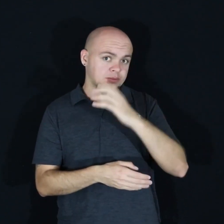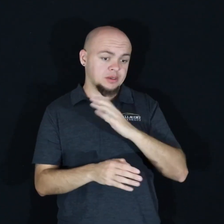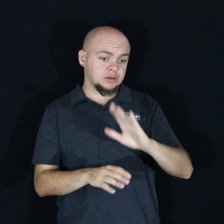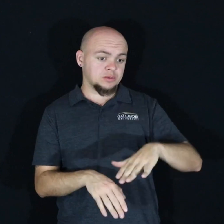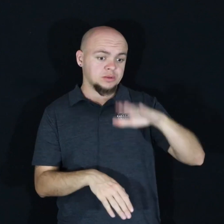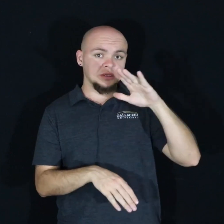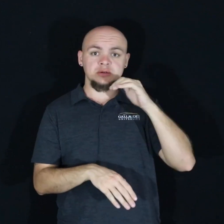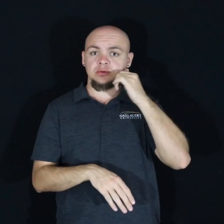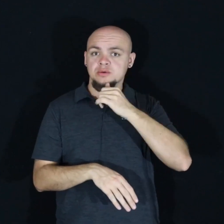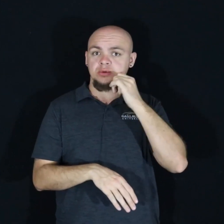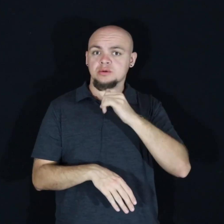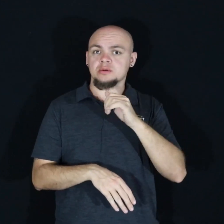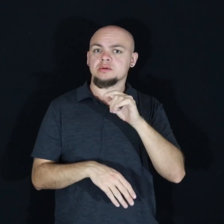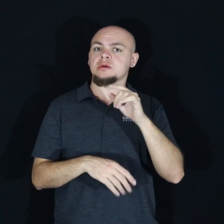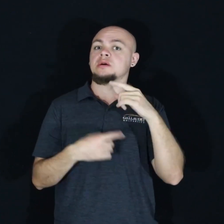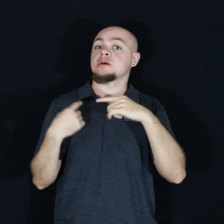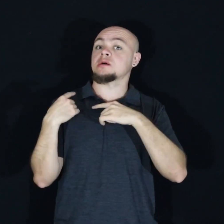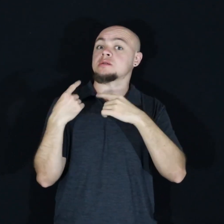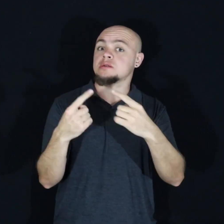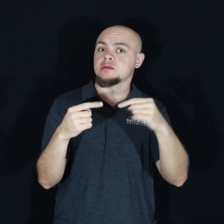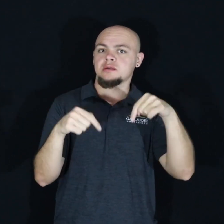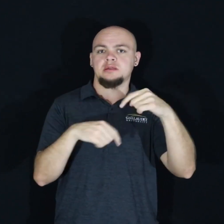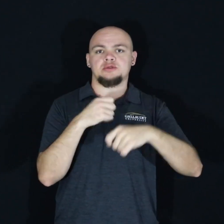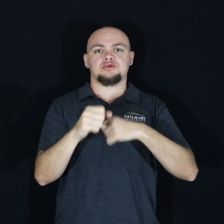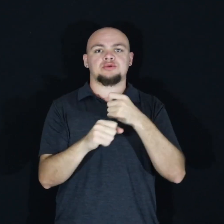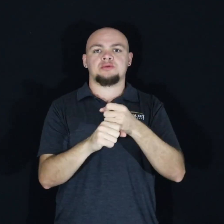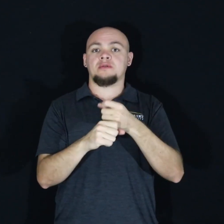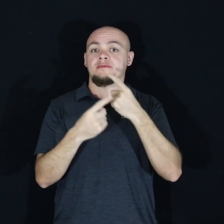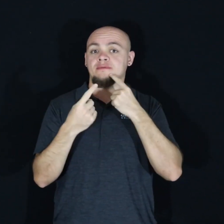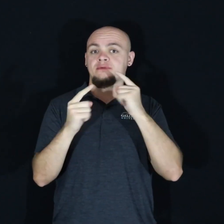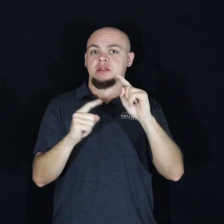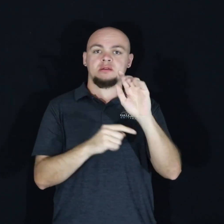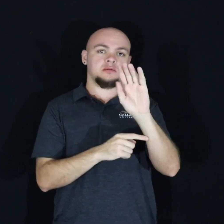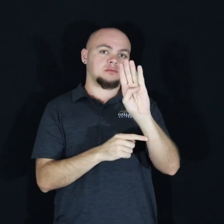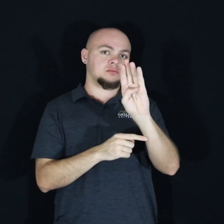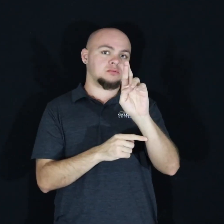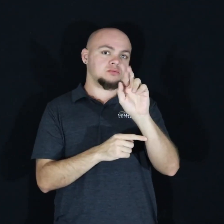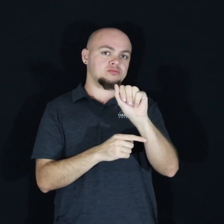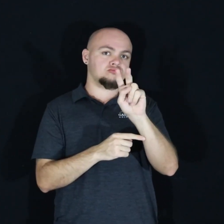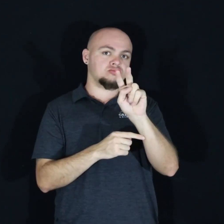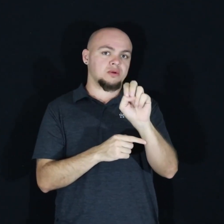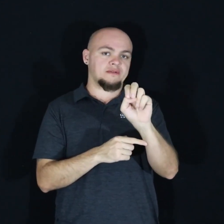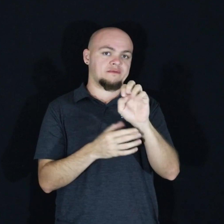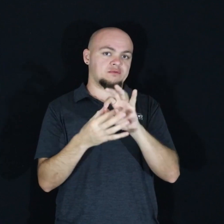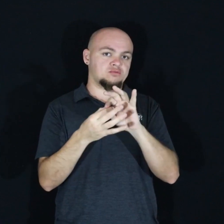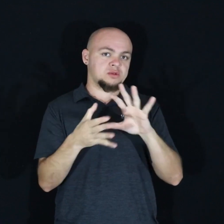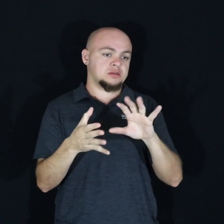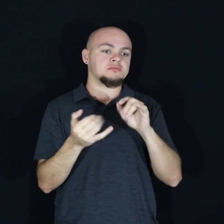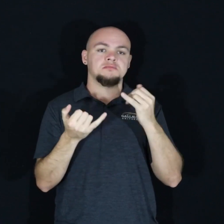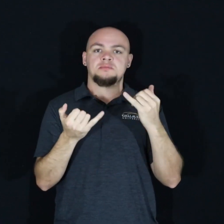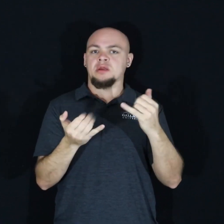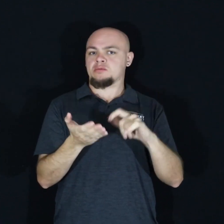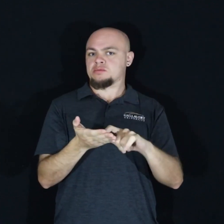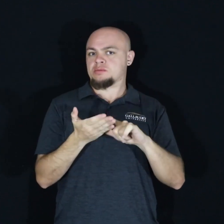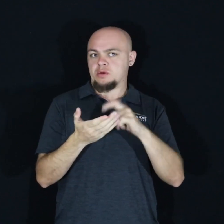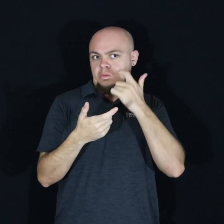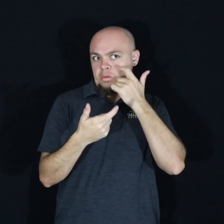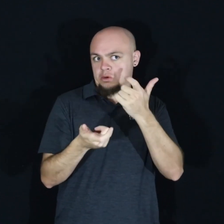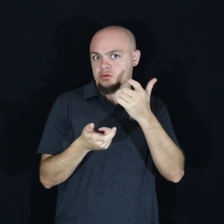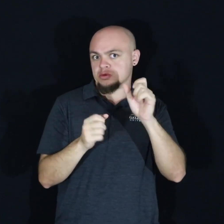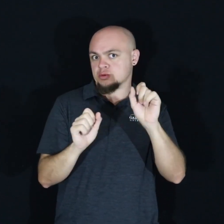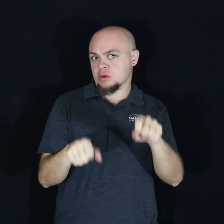Until, as many of you are thinking, this year, when they finally came out with Brave. I recommend it to all of you. It's on demand now.